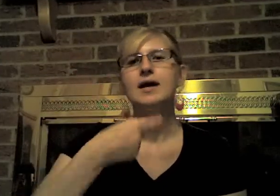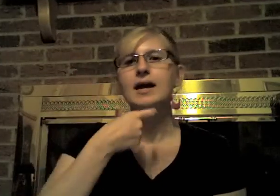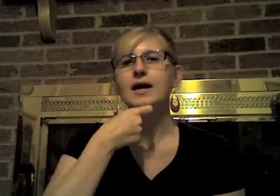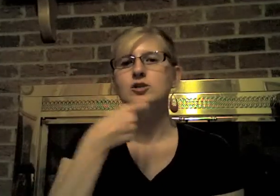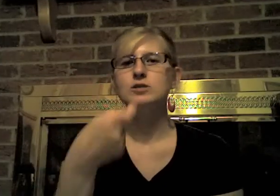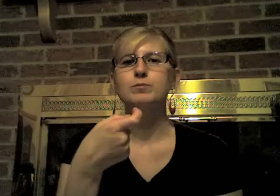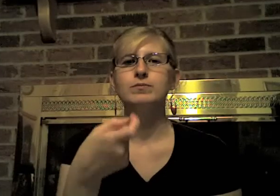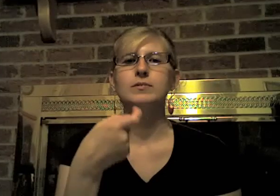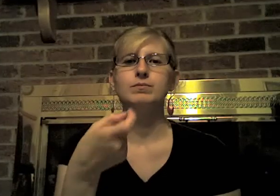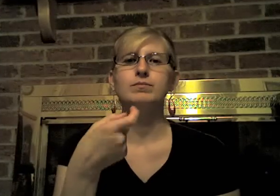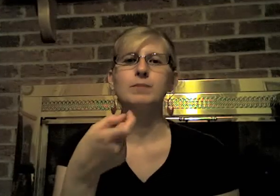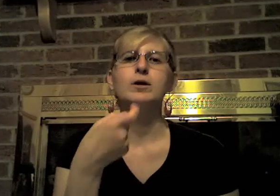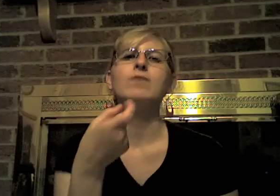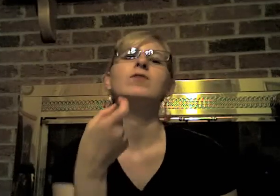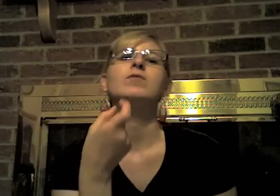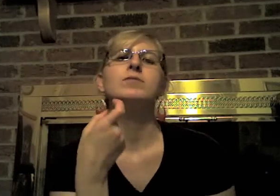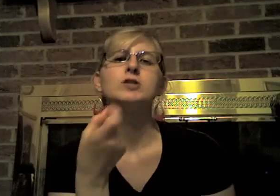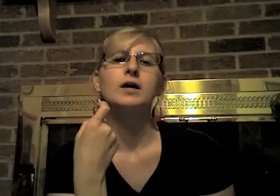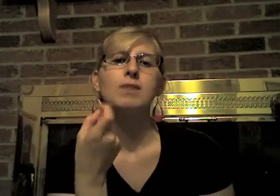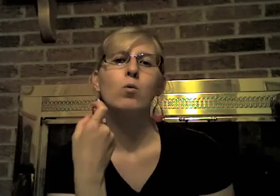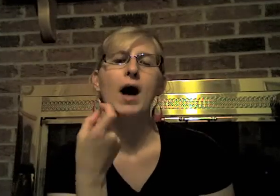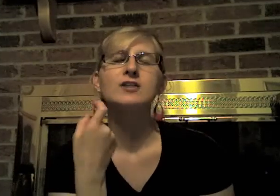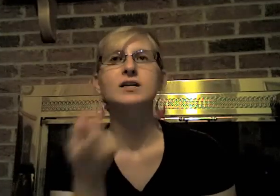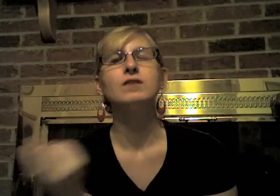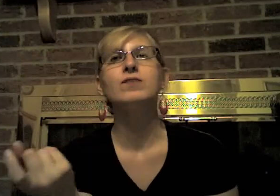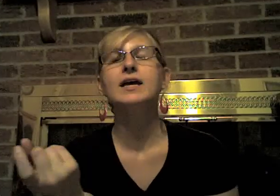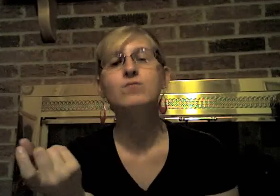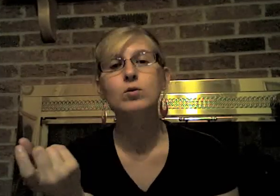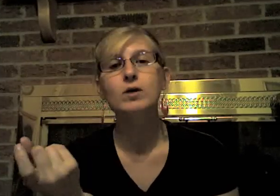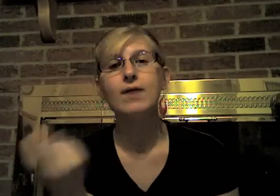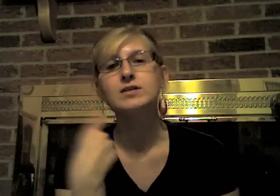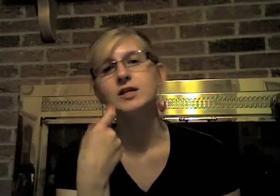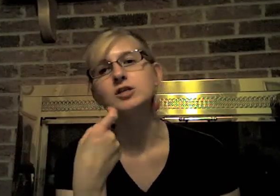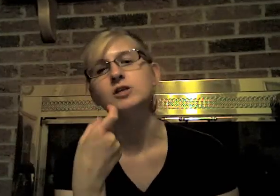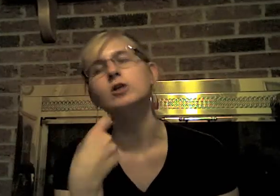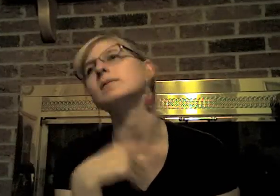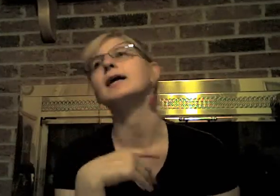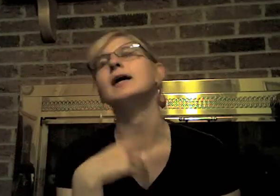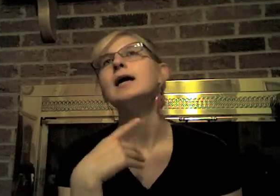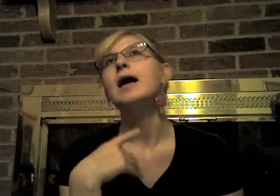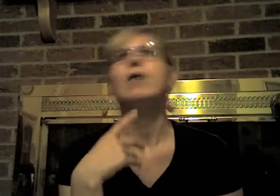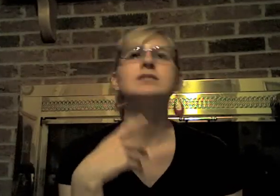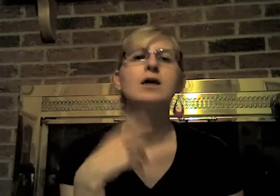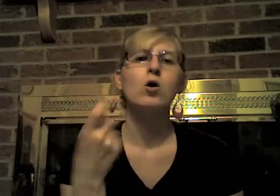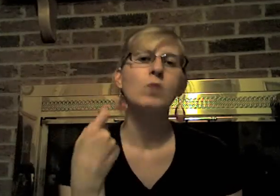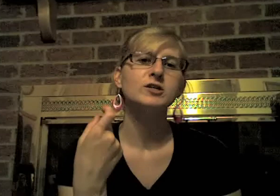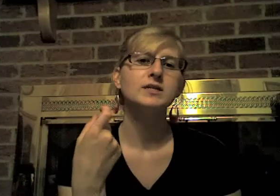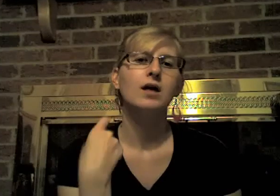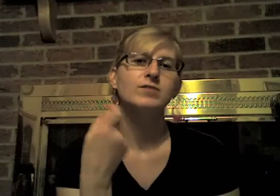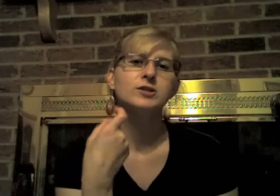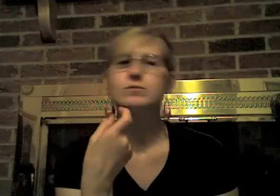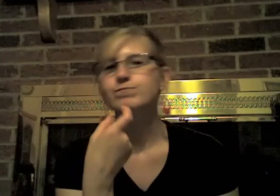and you just, they put out in front of them, they're talking about watch. And in informal conversation, you know, they'll be like, I was at home watching television.